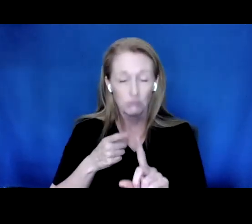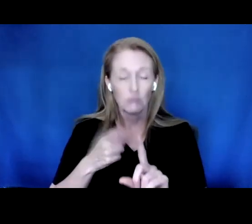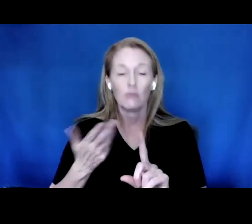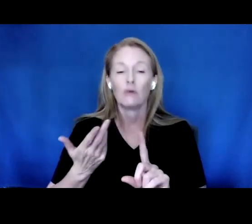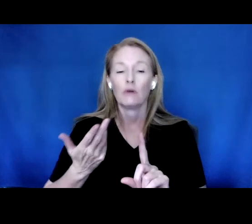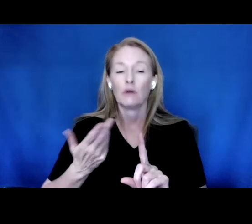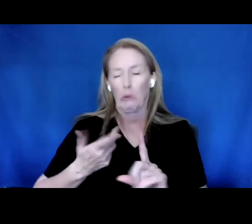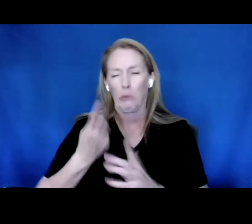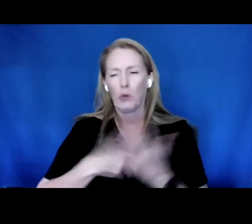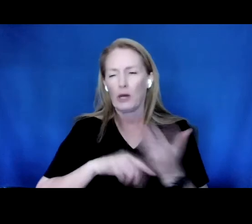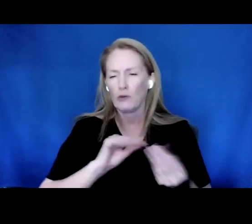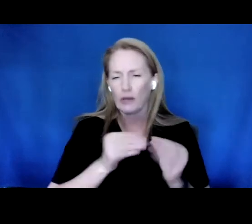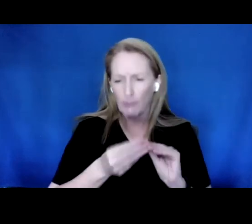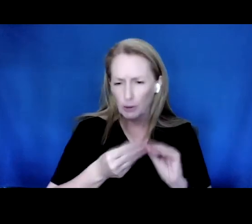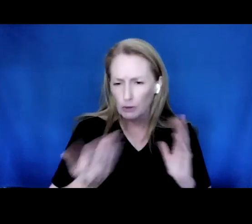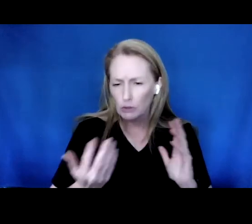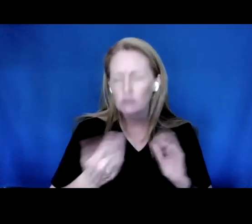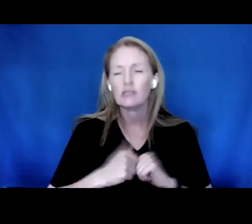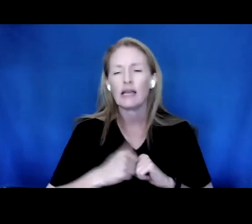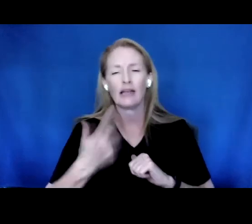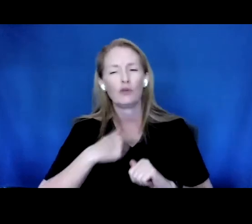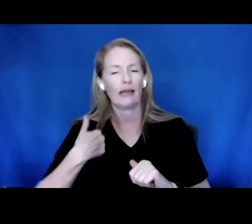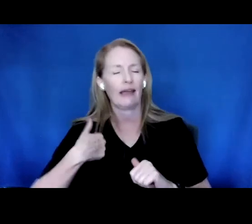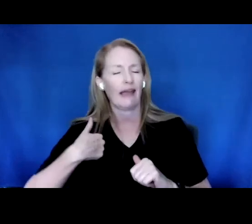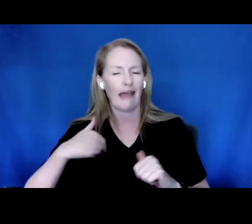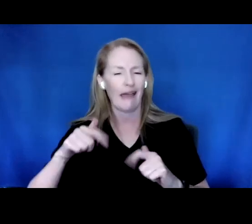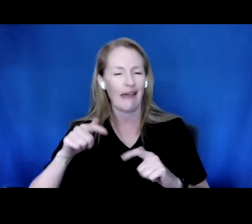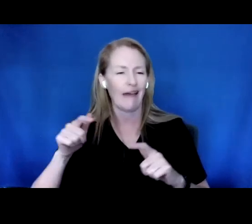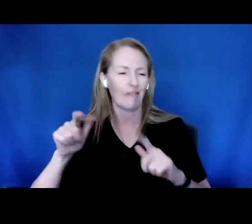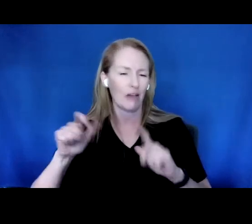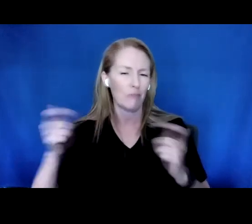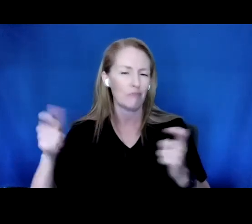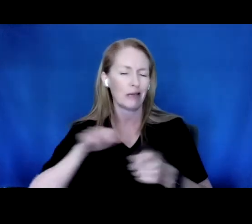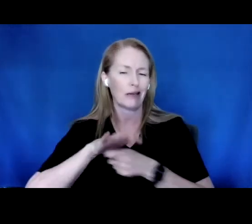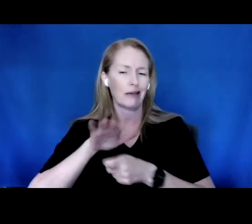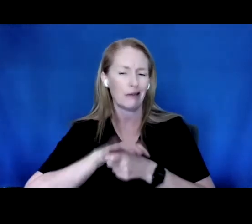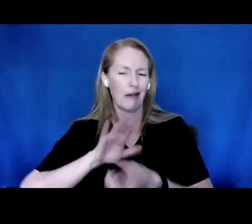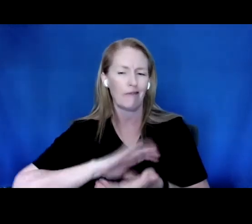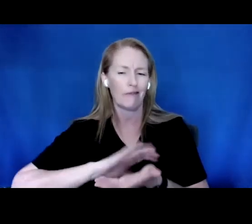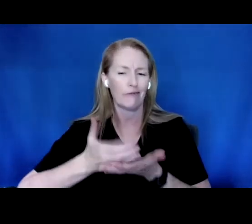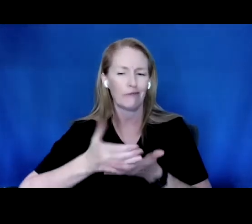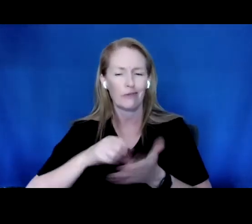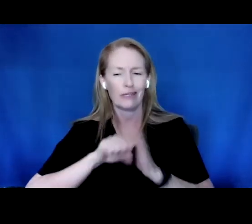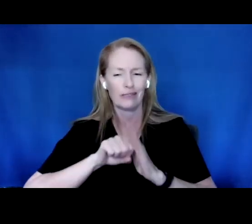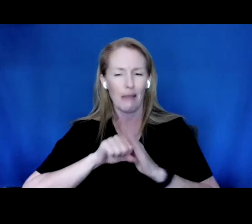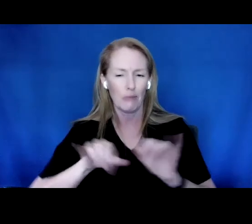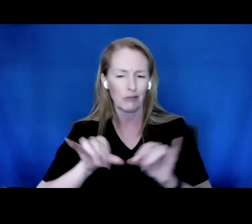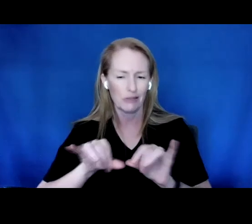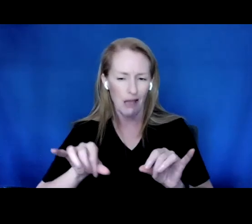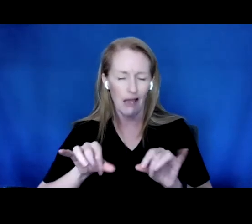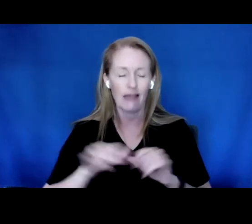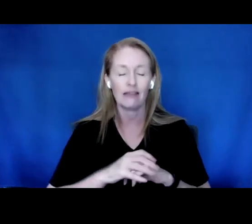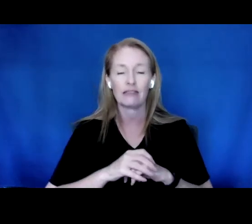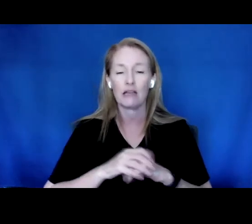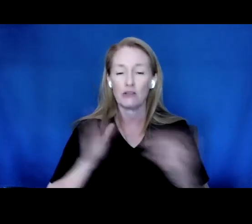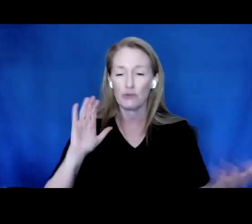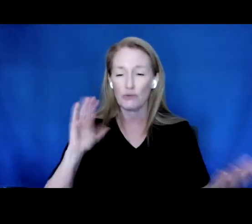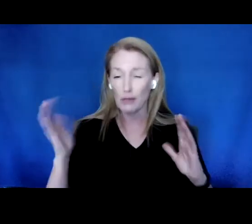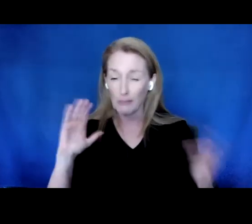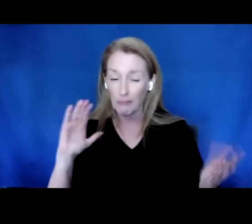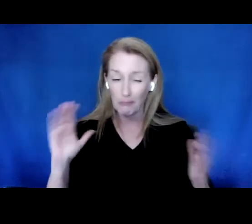to truly look at those who were born in the US or have been here compared to those who have recently immigrated